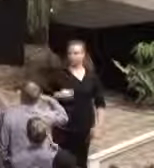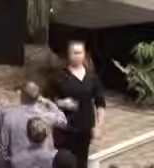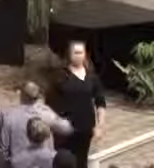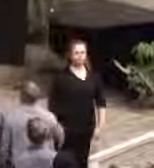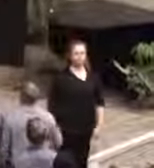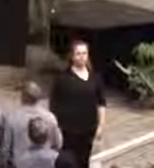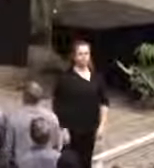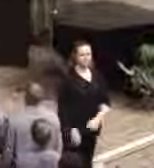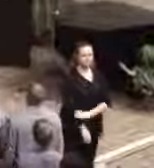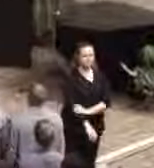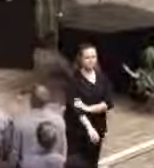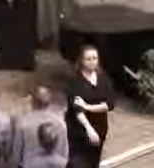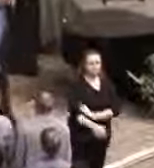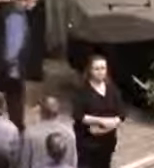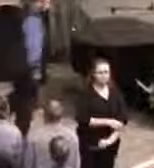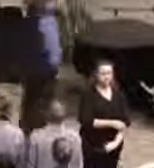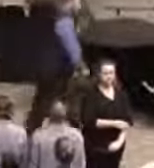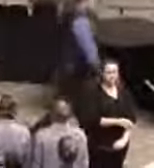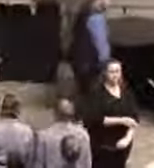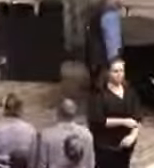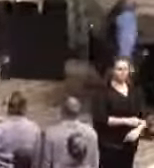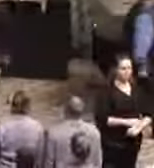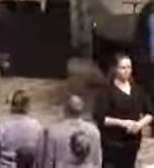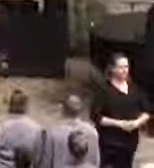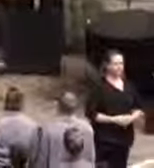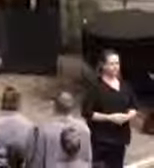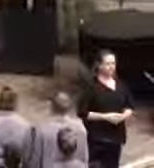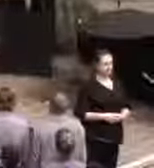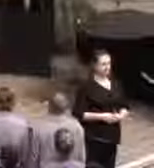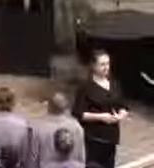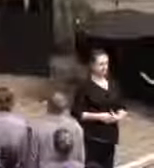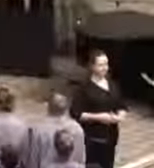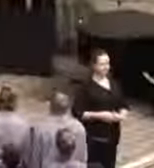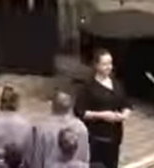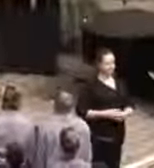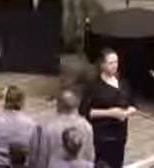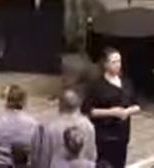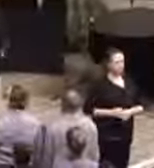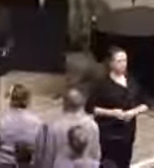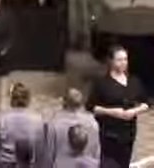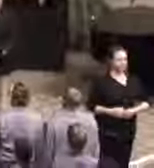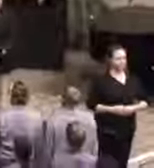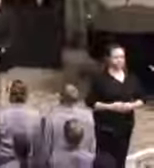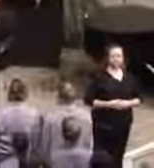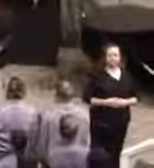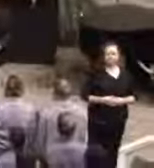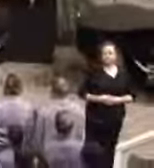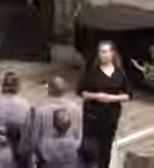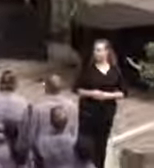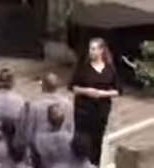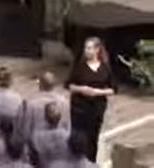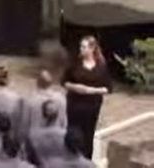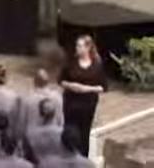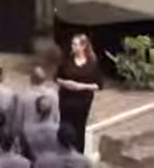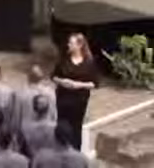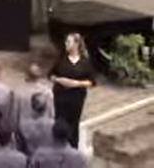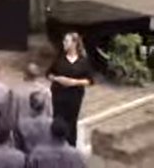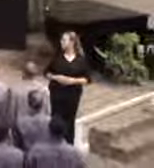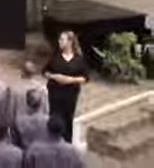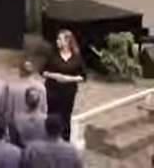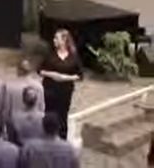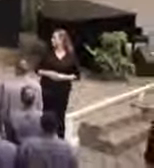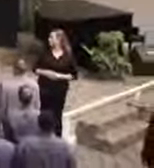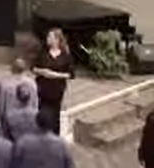we watched